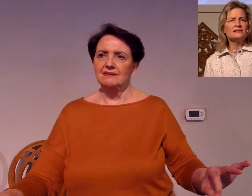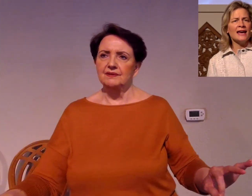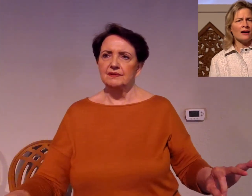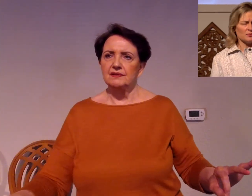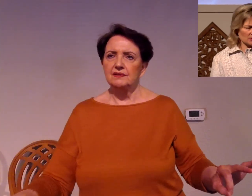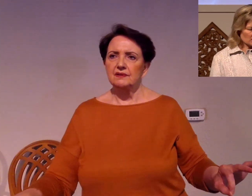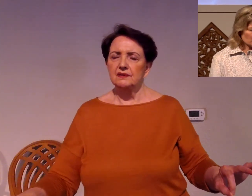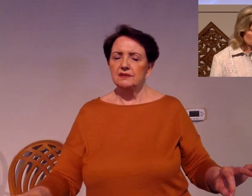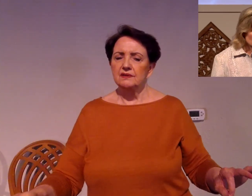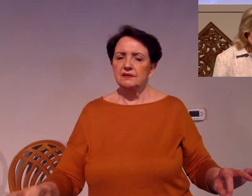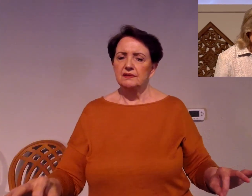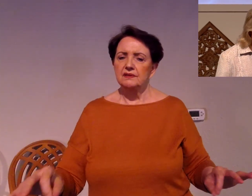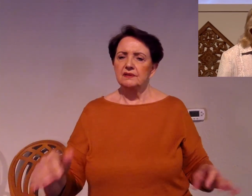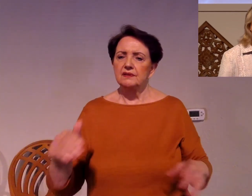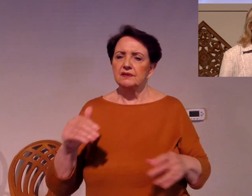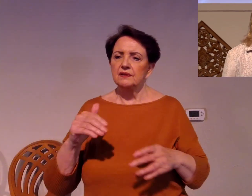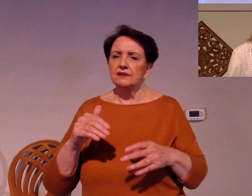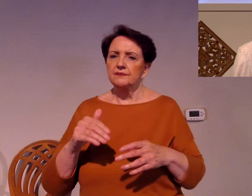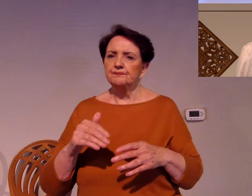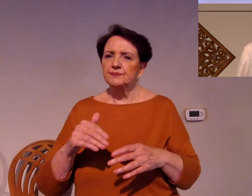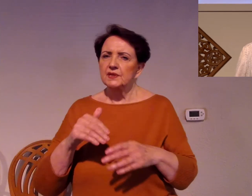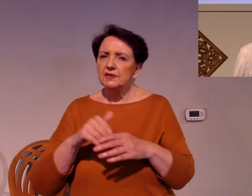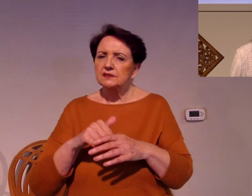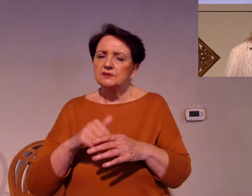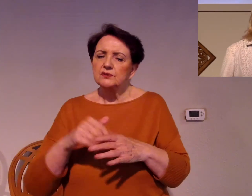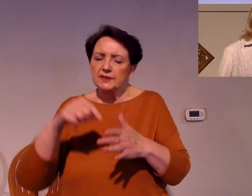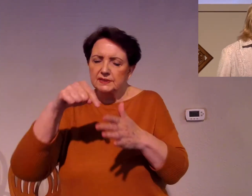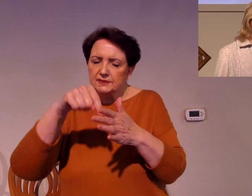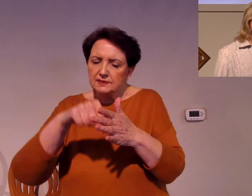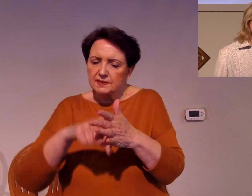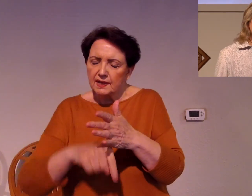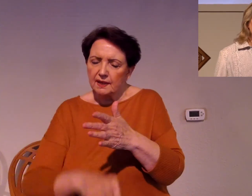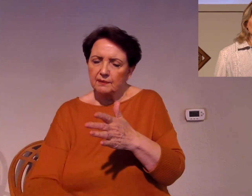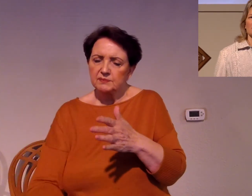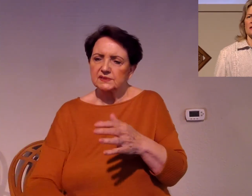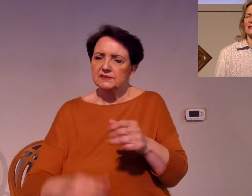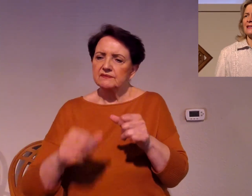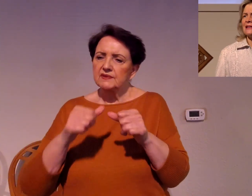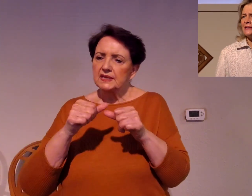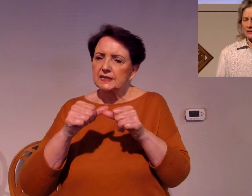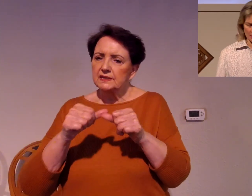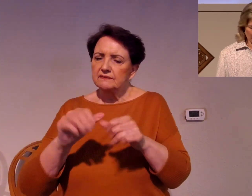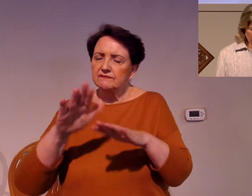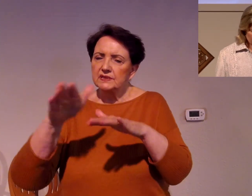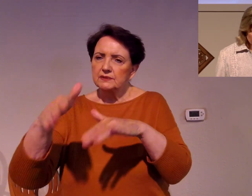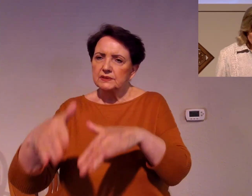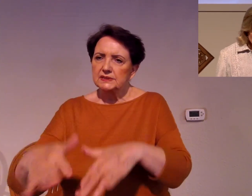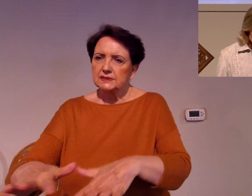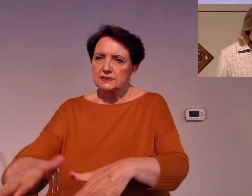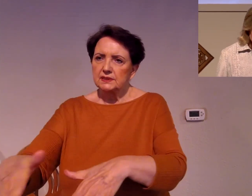to the depths of that infinite sea,